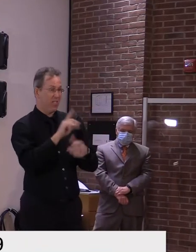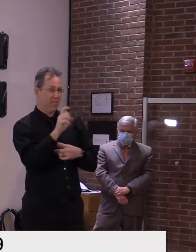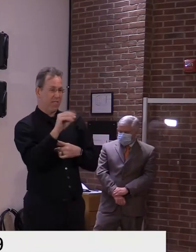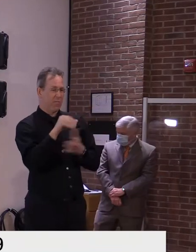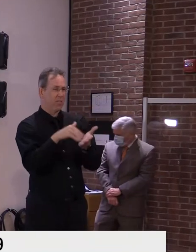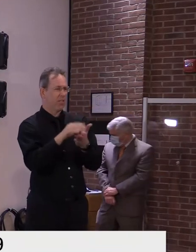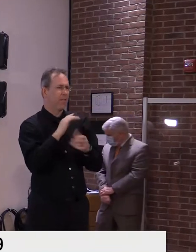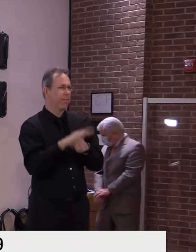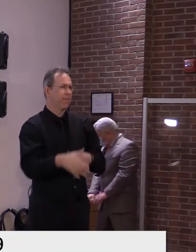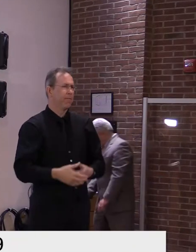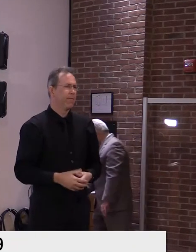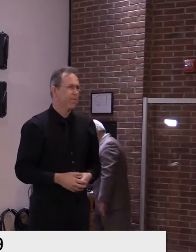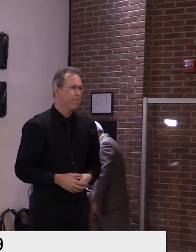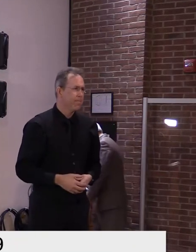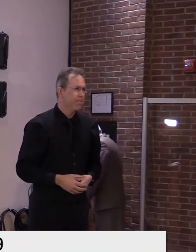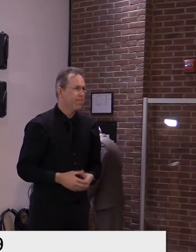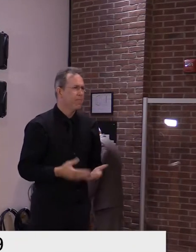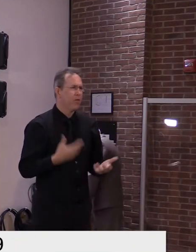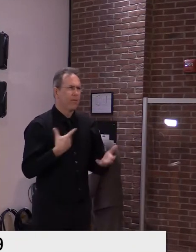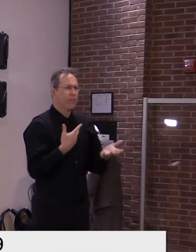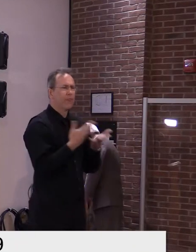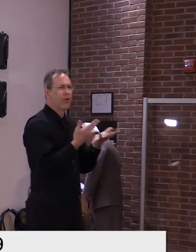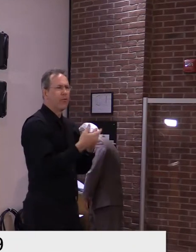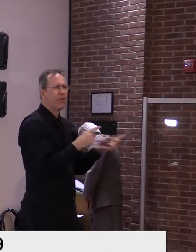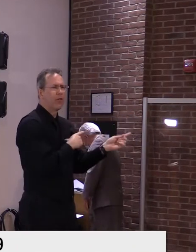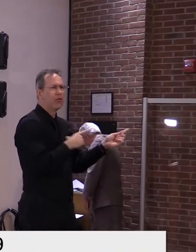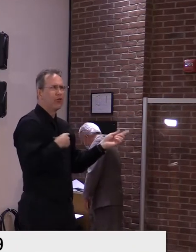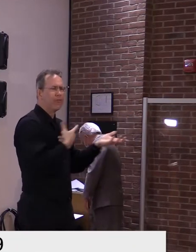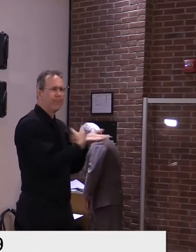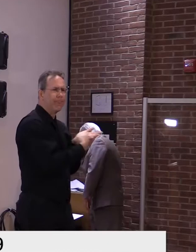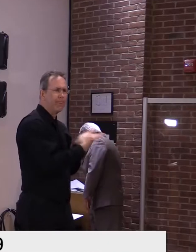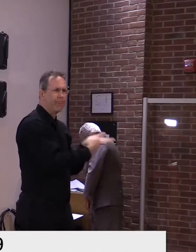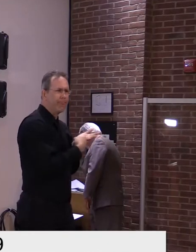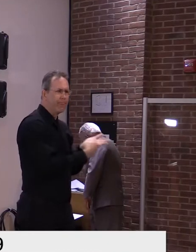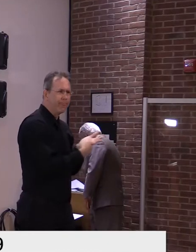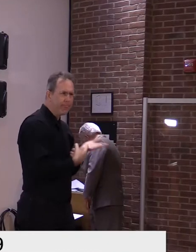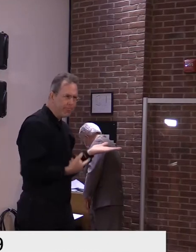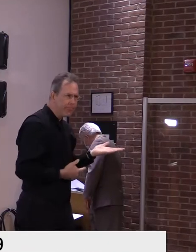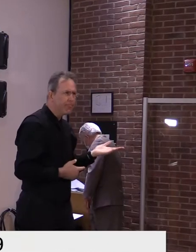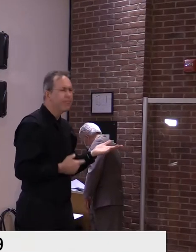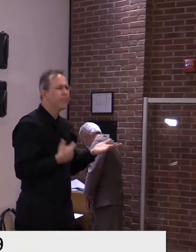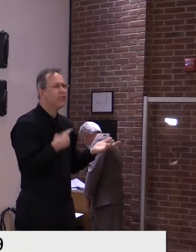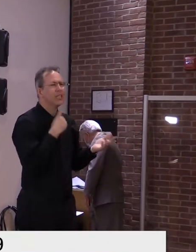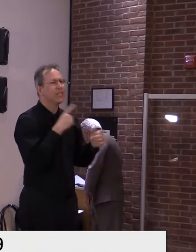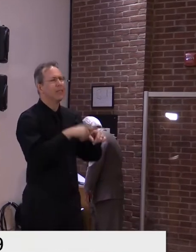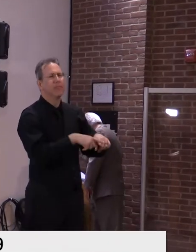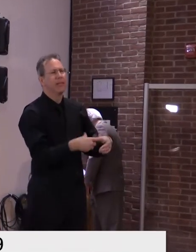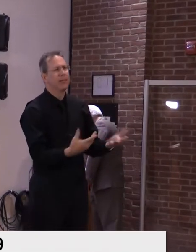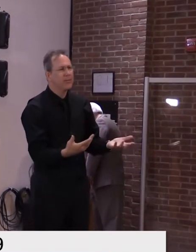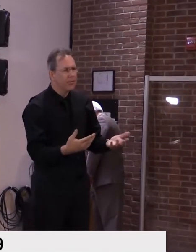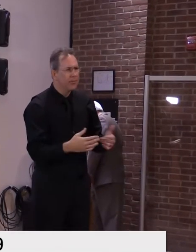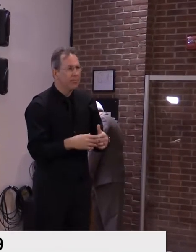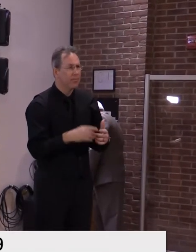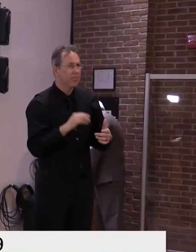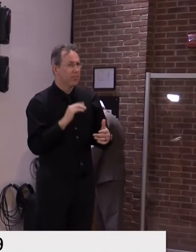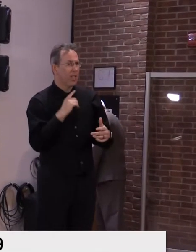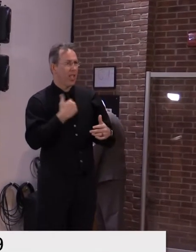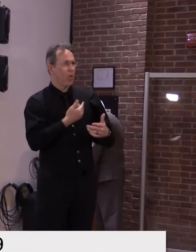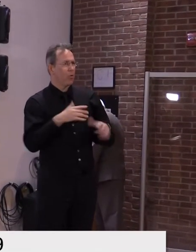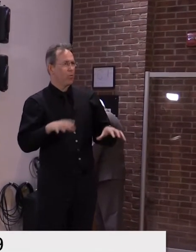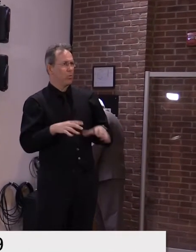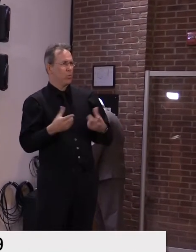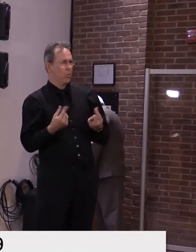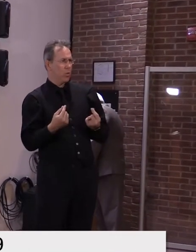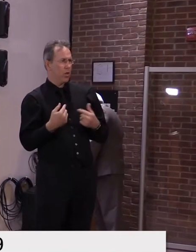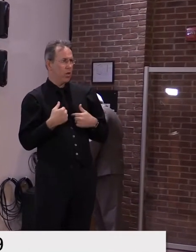talk about this a little bit. I think it's incumbent upon us as with the leaders of the House and the